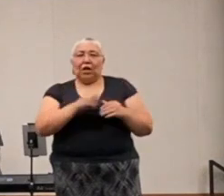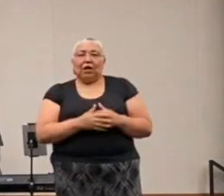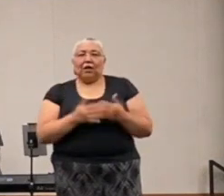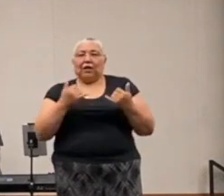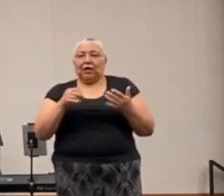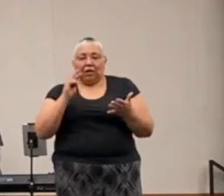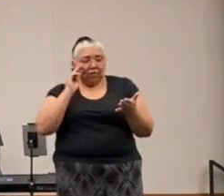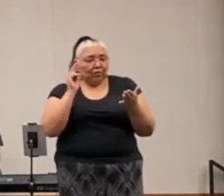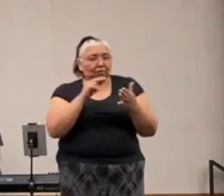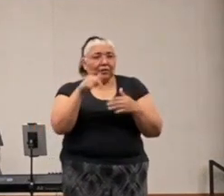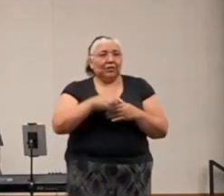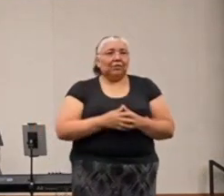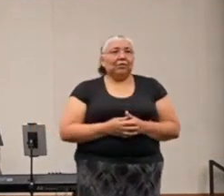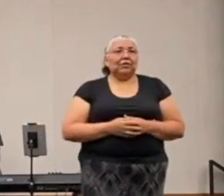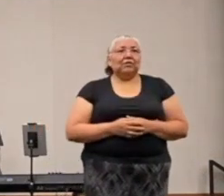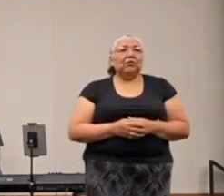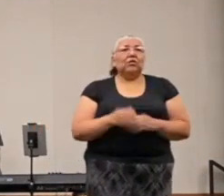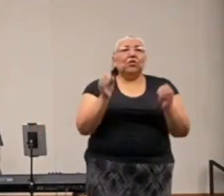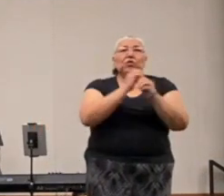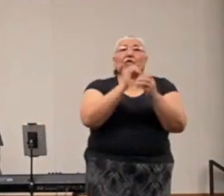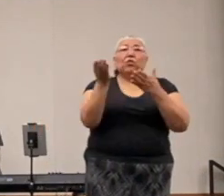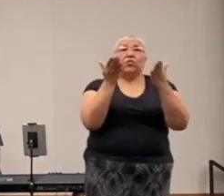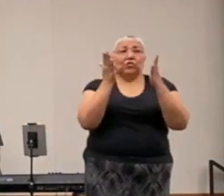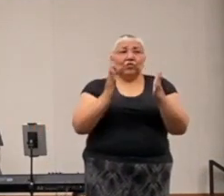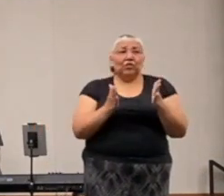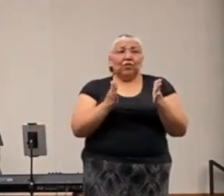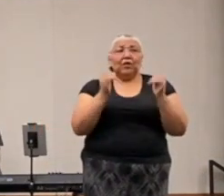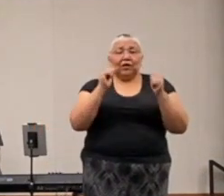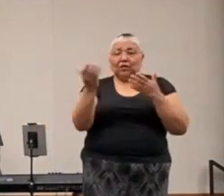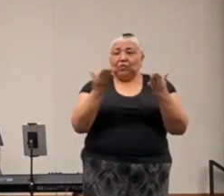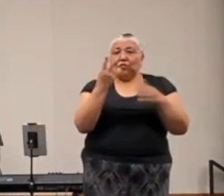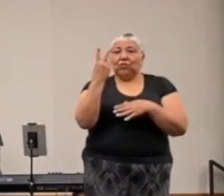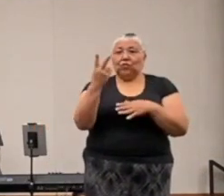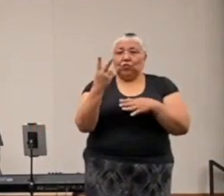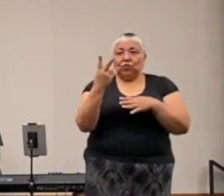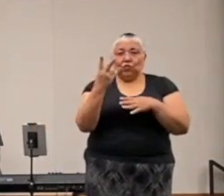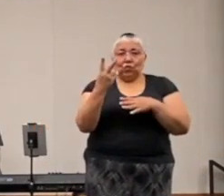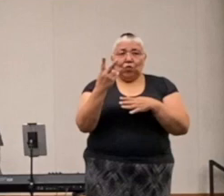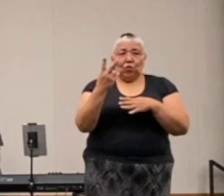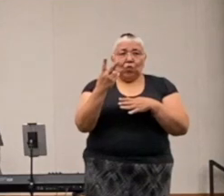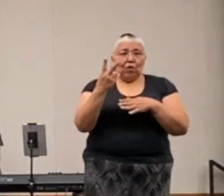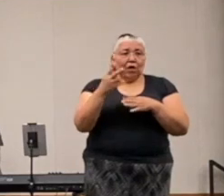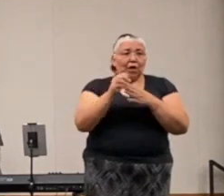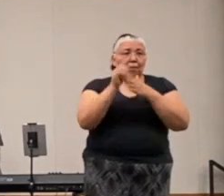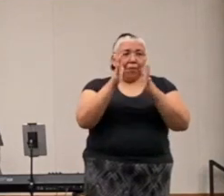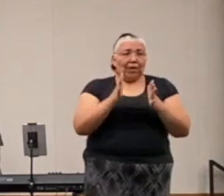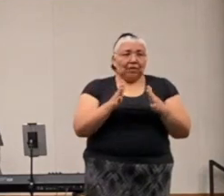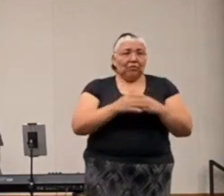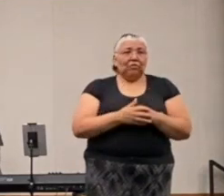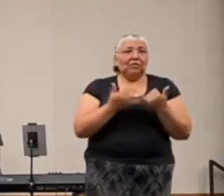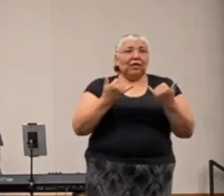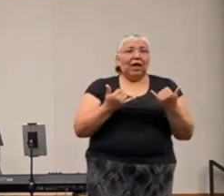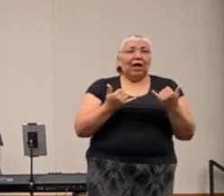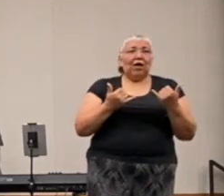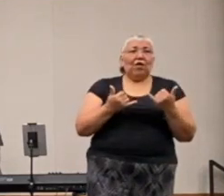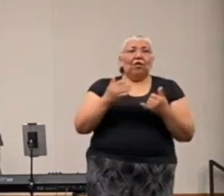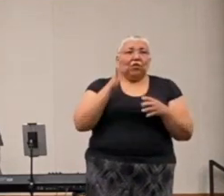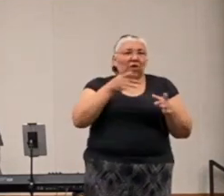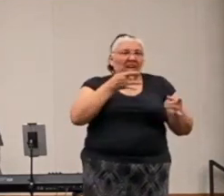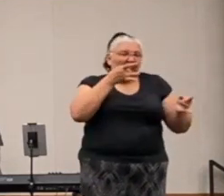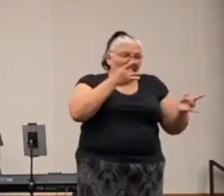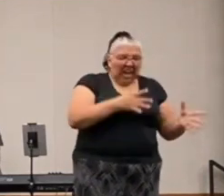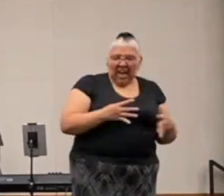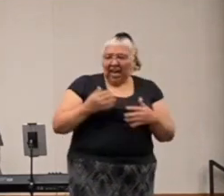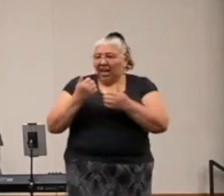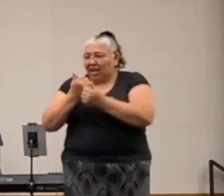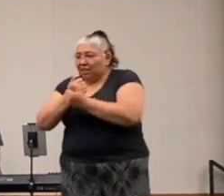Luke 16:13. No servant can serve two masters. You agree? Yes. Since either he will hate one and love the